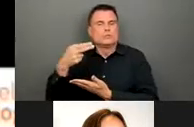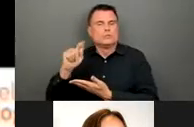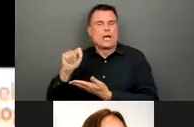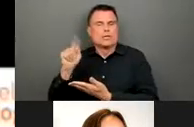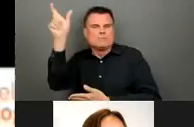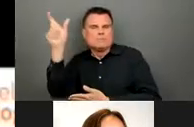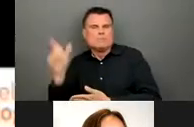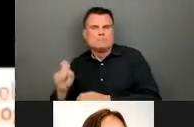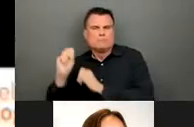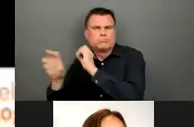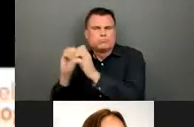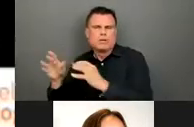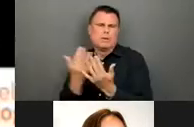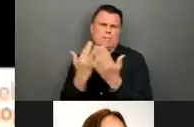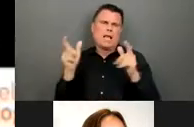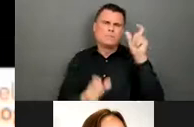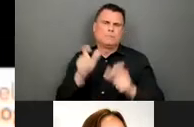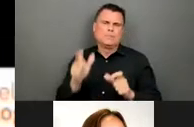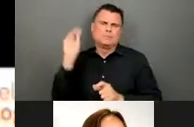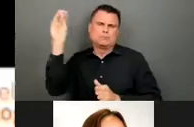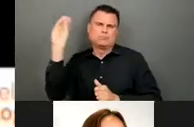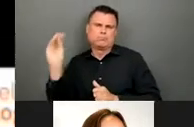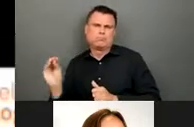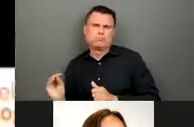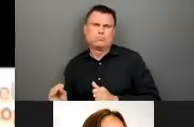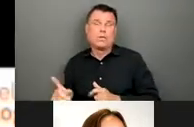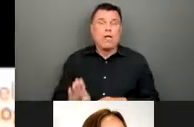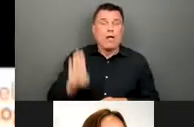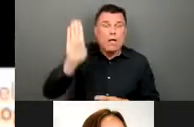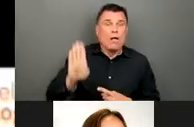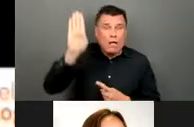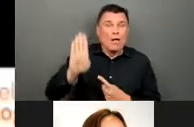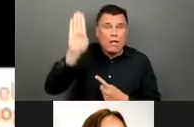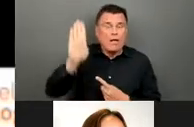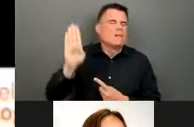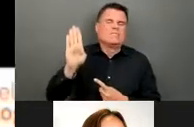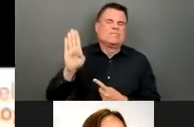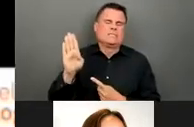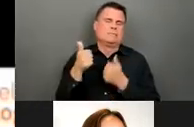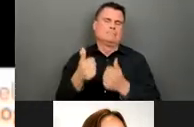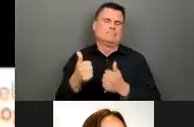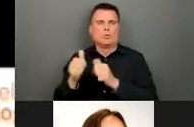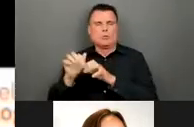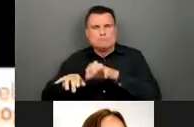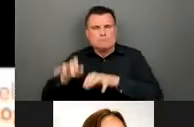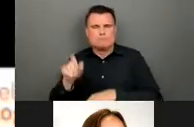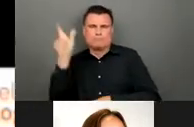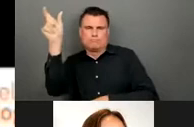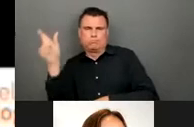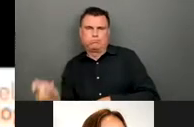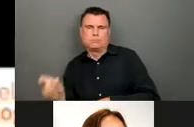take all the questions verbally in the plenary. You have a team of facilitators on standby